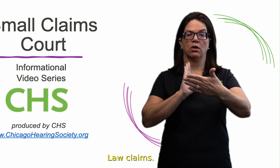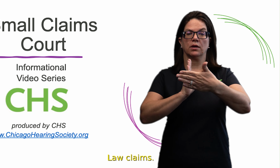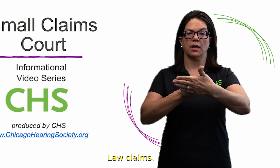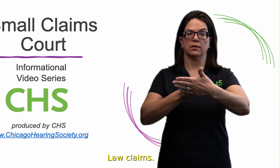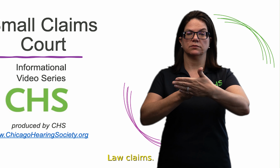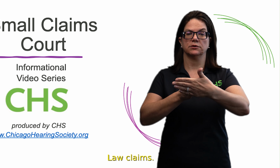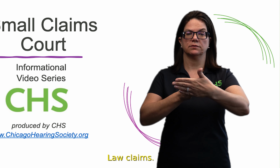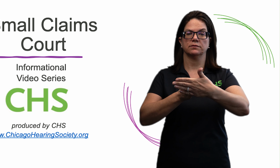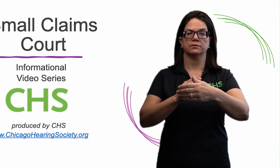Small claims.